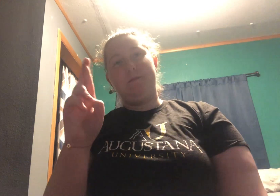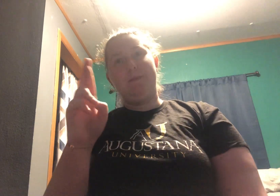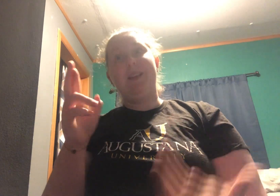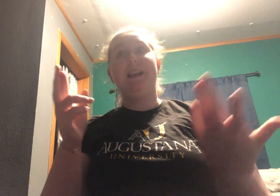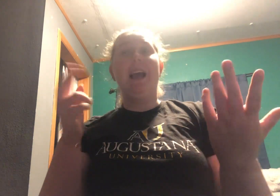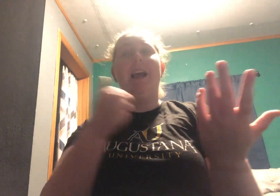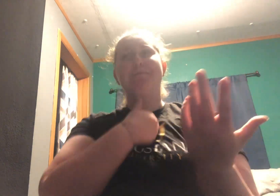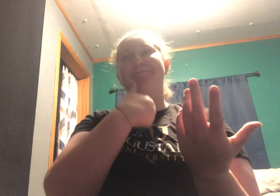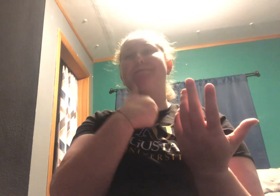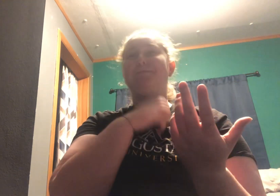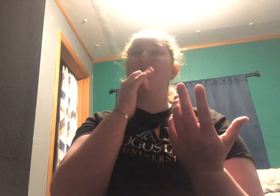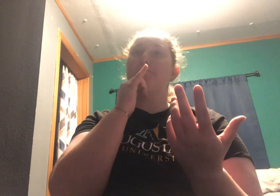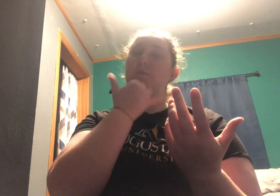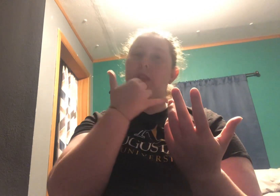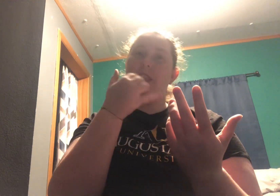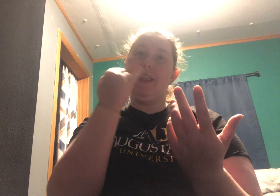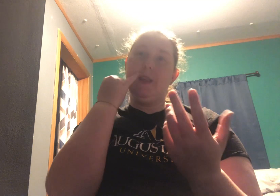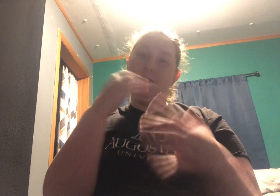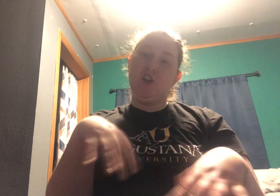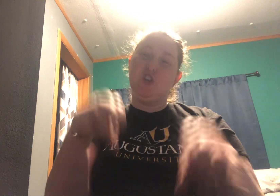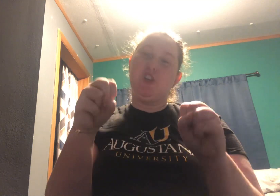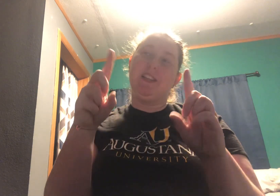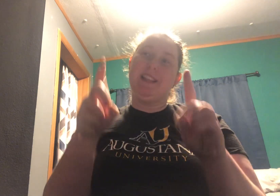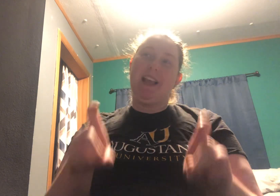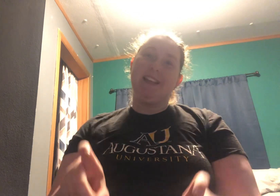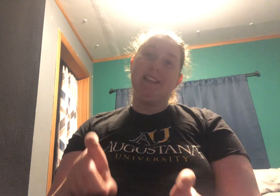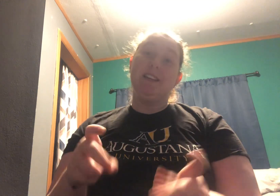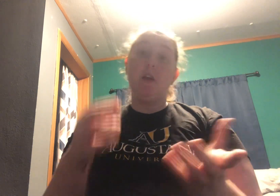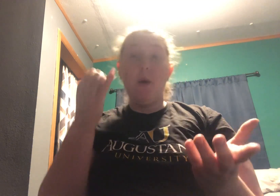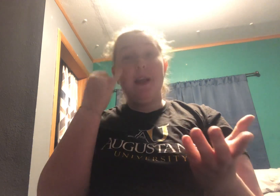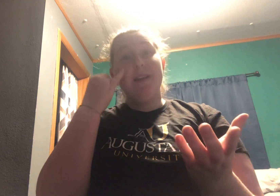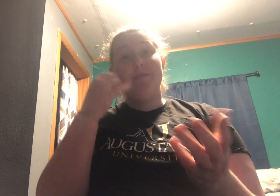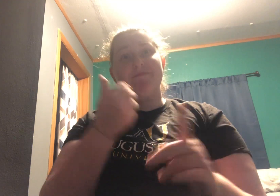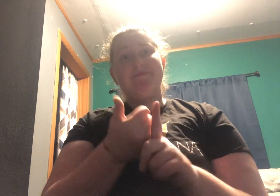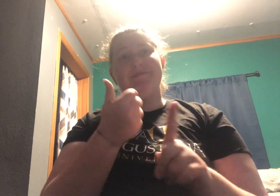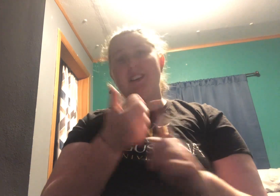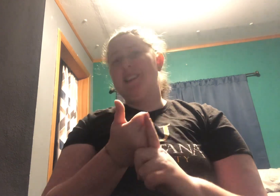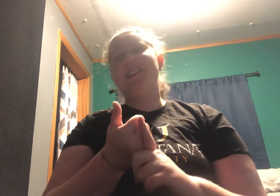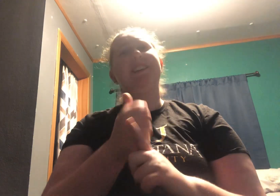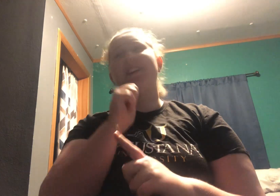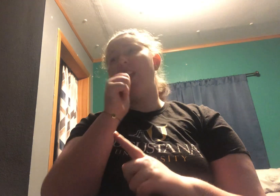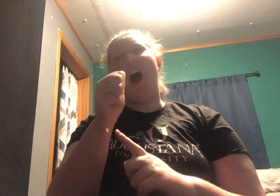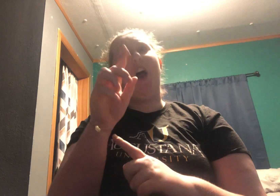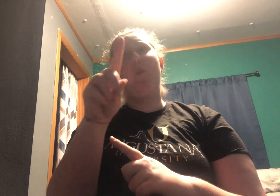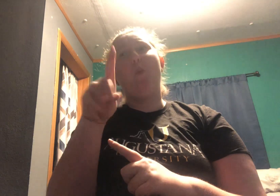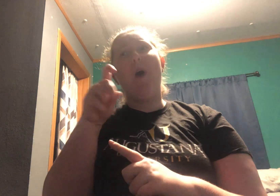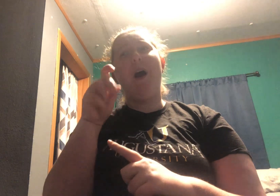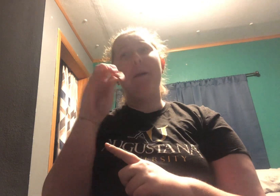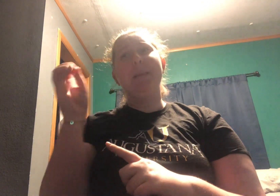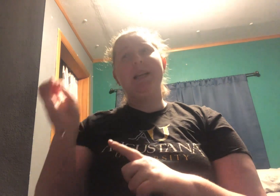test. So if you don't get 100% on this test, do not worry, because even like I said, most native English speakers would